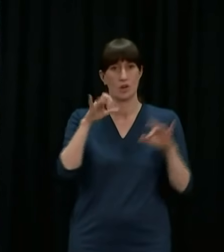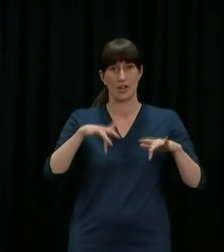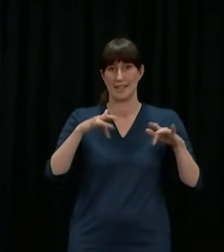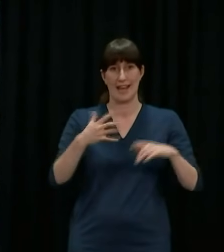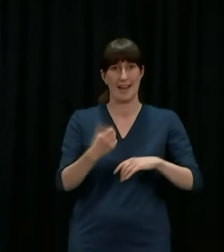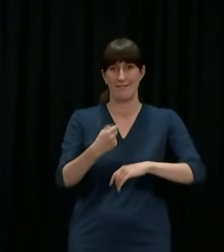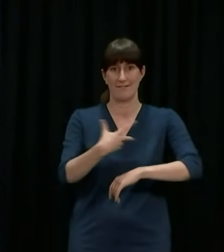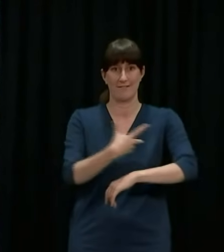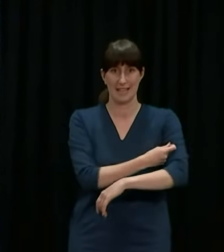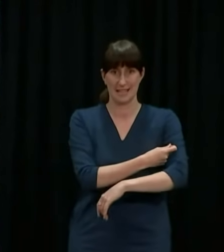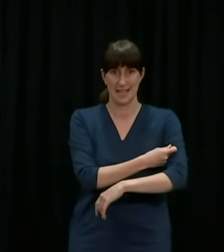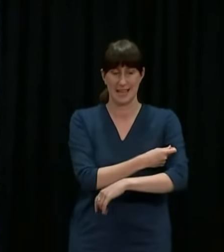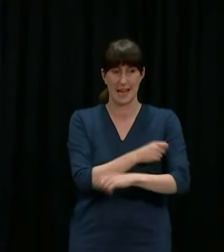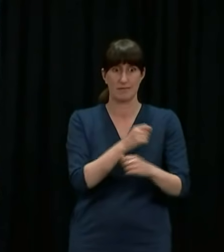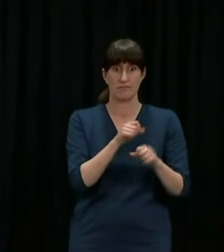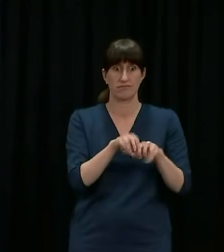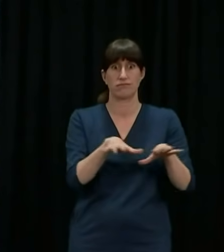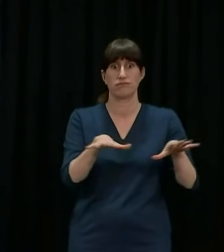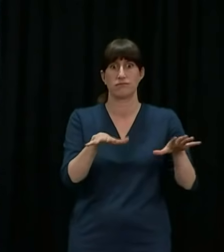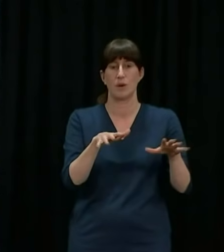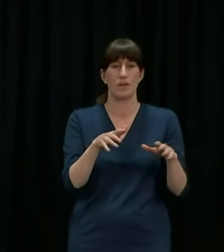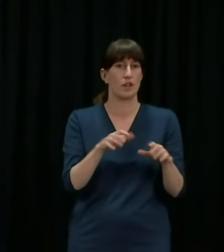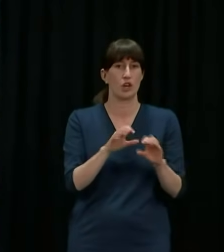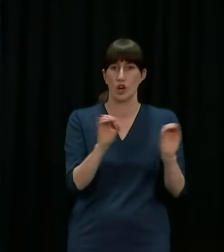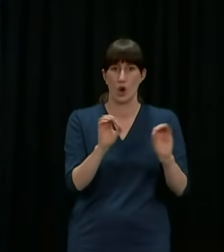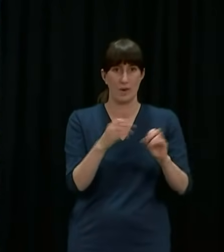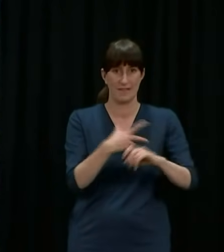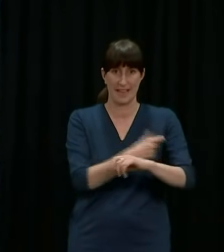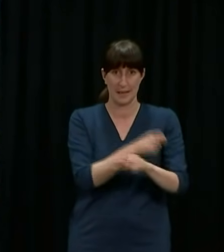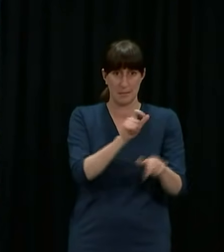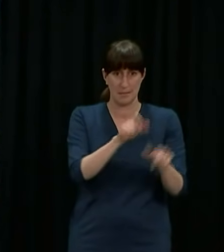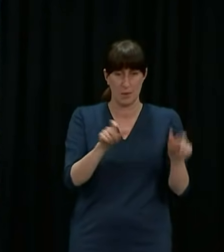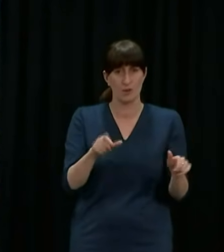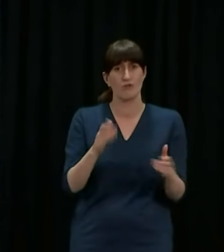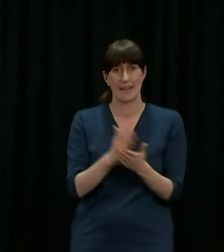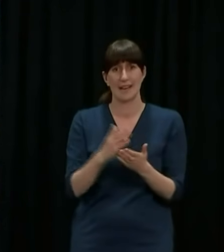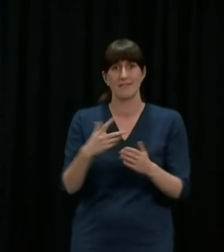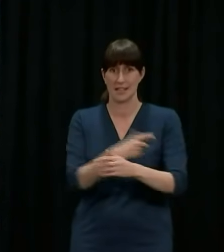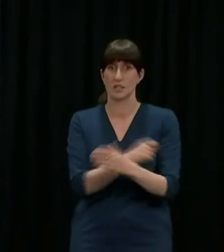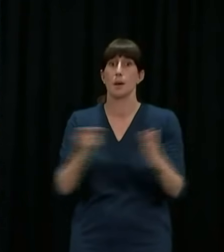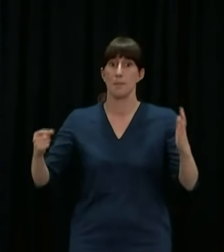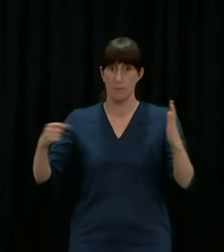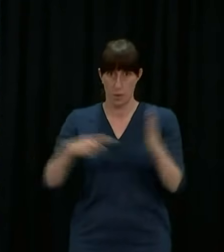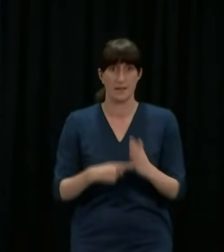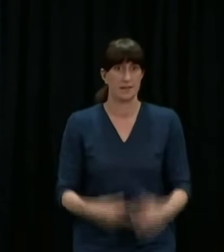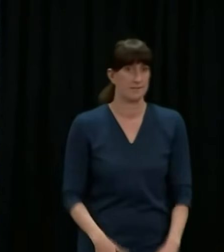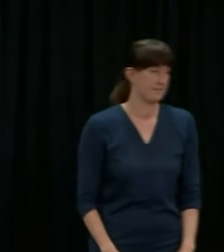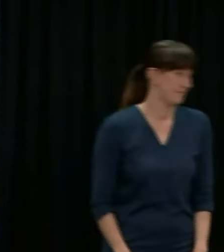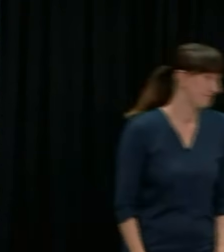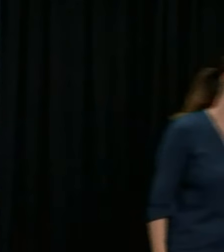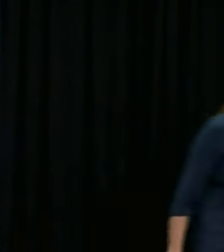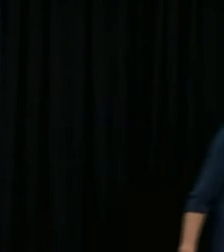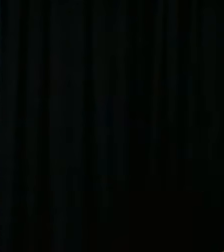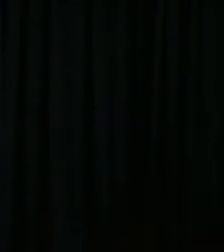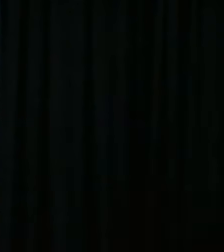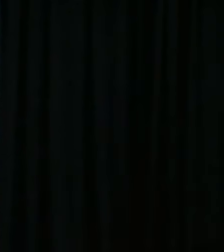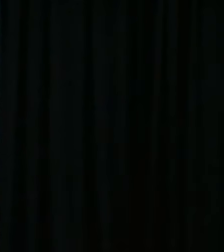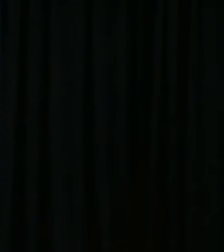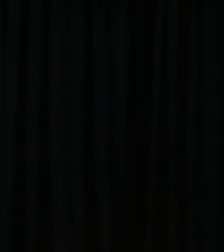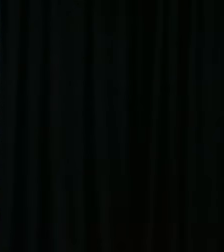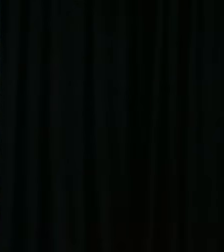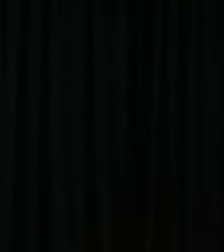effect. So vaccination, I cannot stress this enough, it matters the most. In terms of